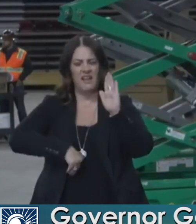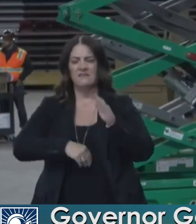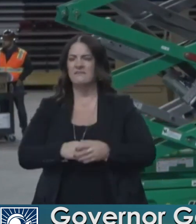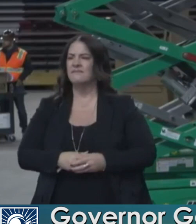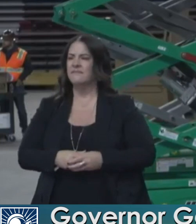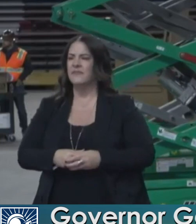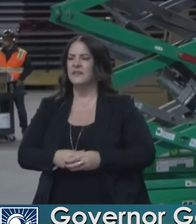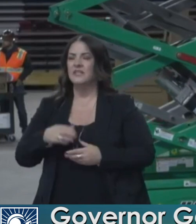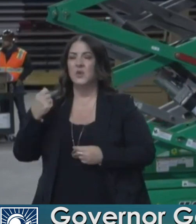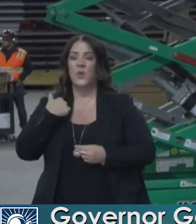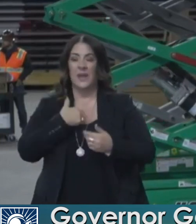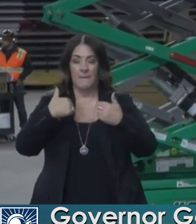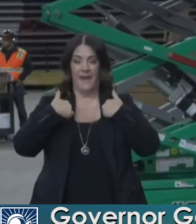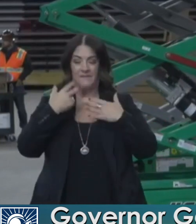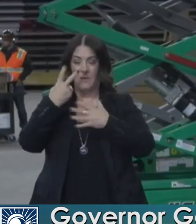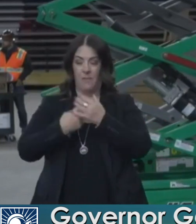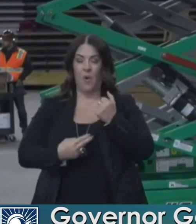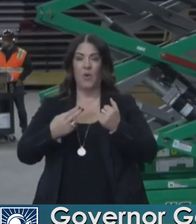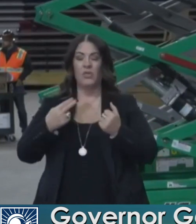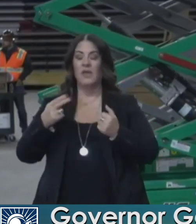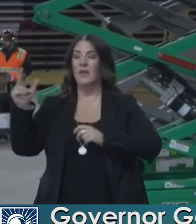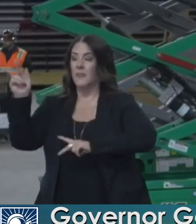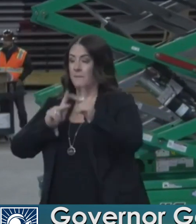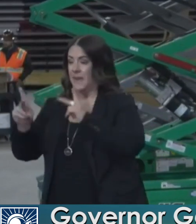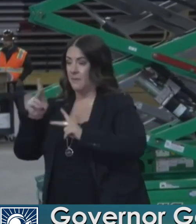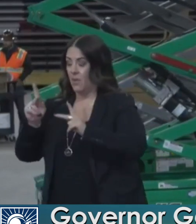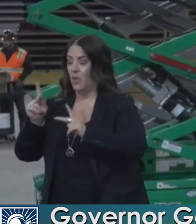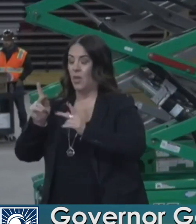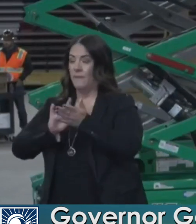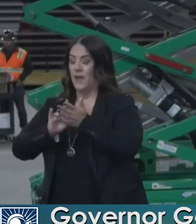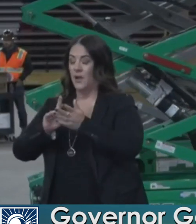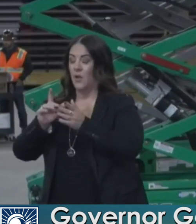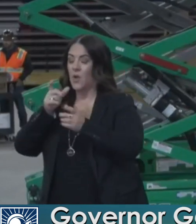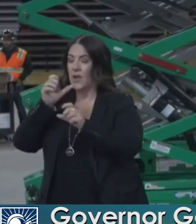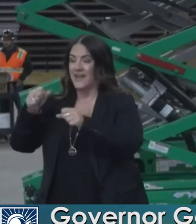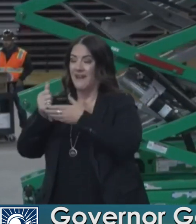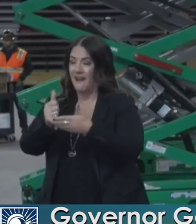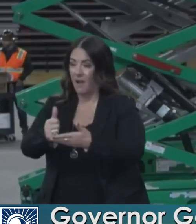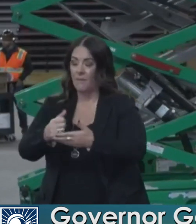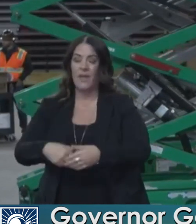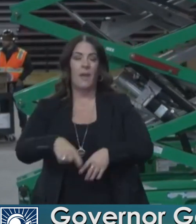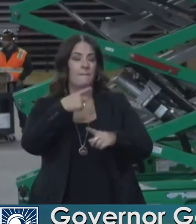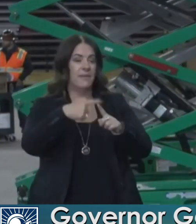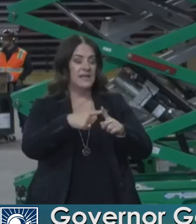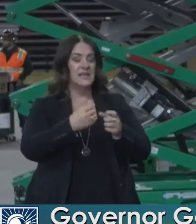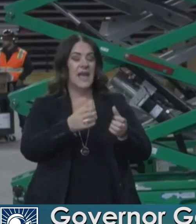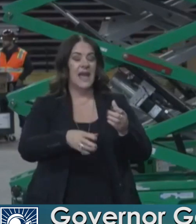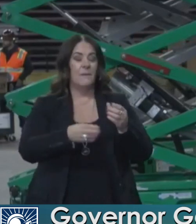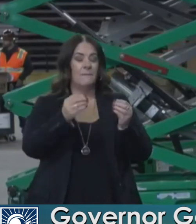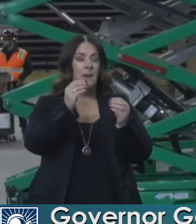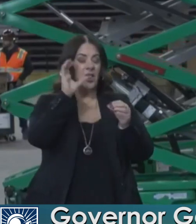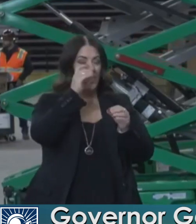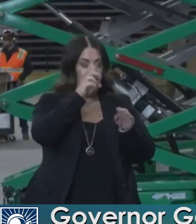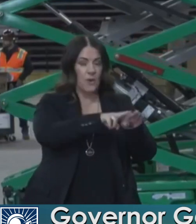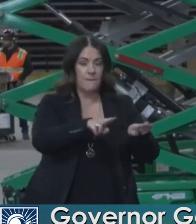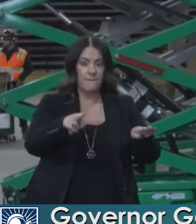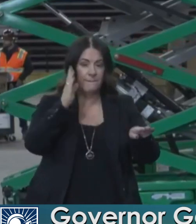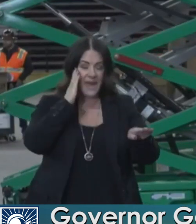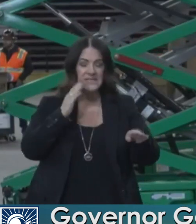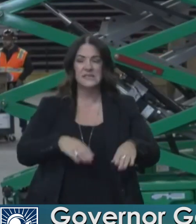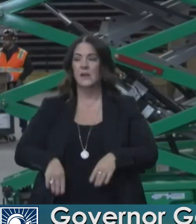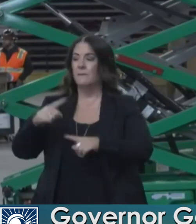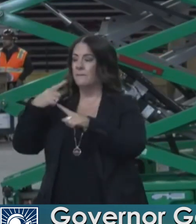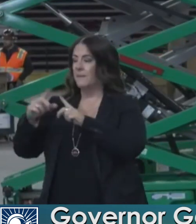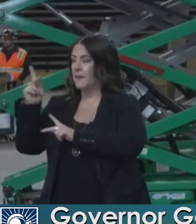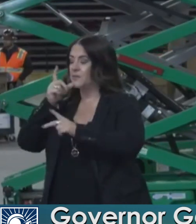the human capital that are needed, and doing everything we can to procure more PPE. We are not naive.